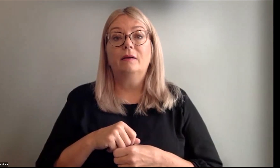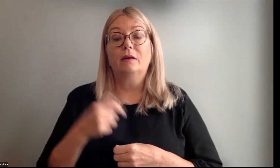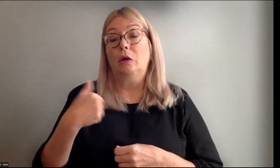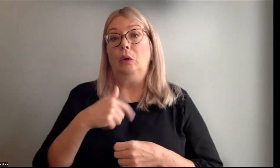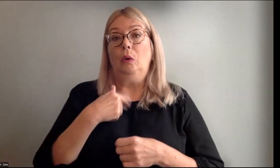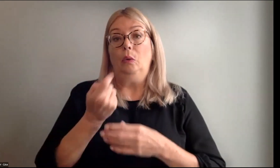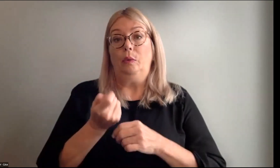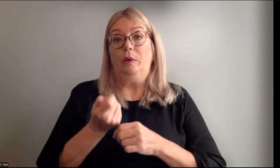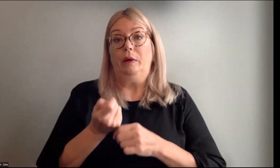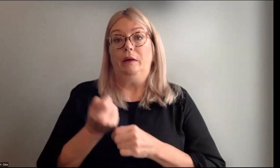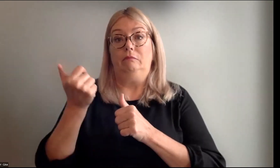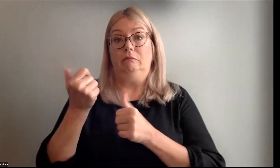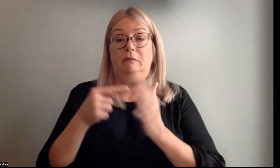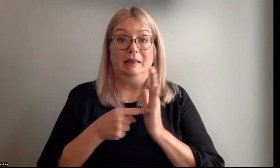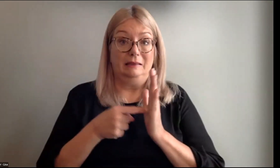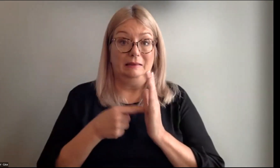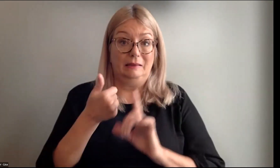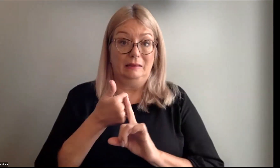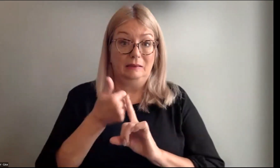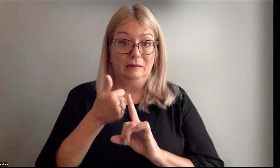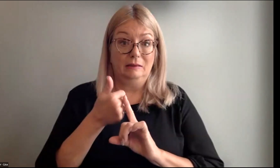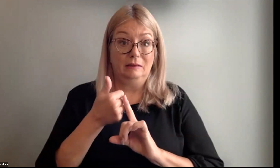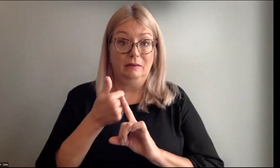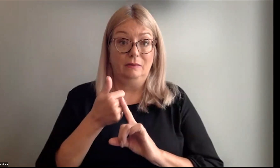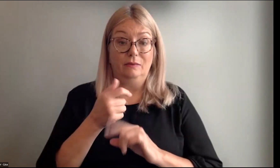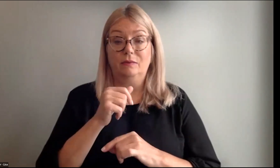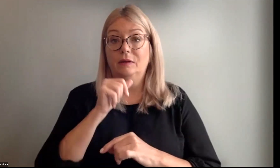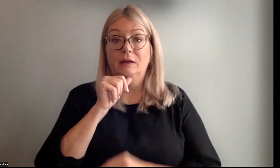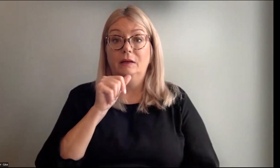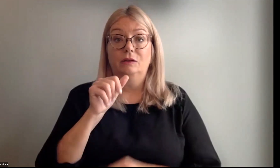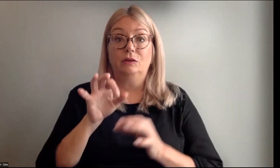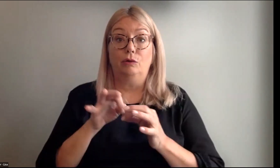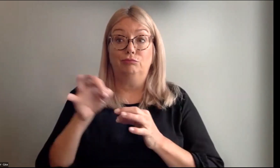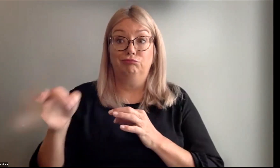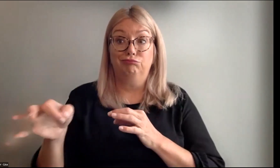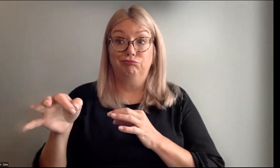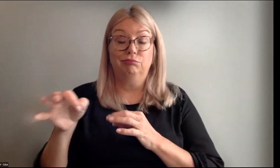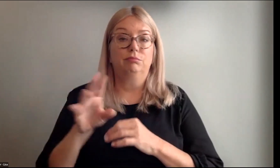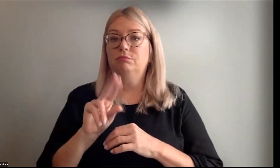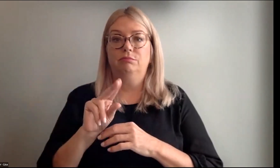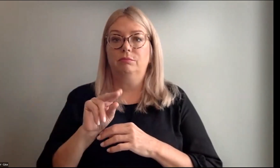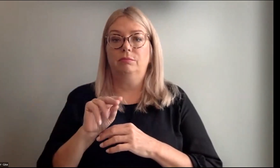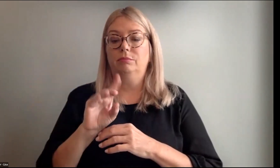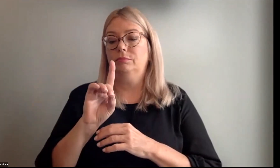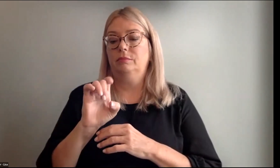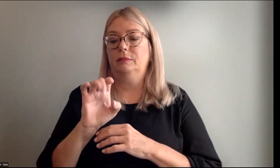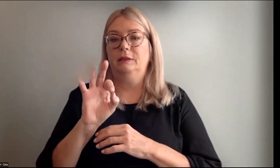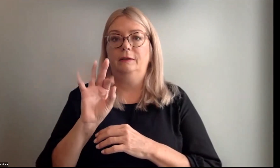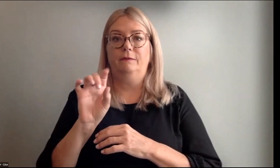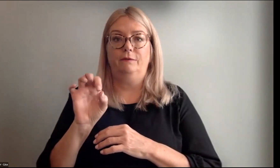might have thought there might be some confusion there, but we don't do the deferral process anymore. That is definitely, the debt is fully extinguished